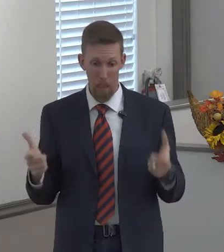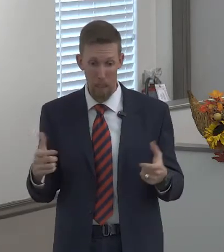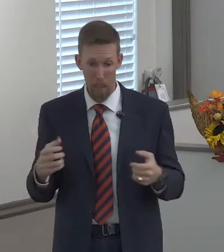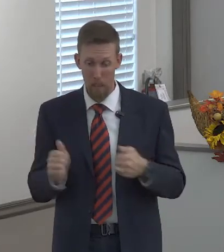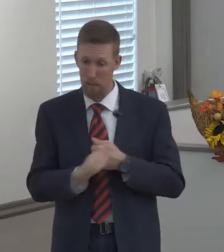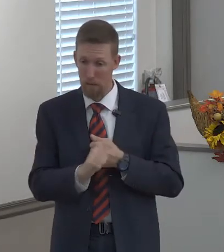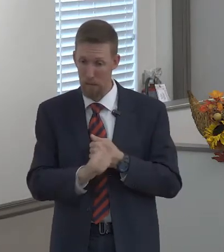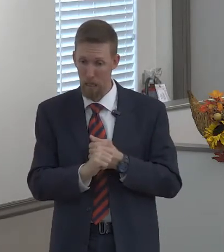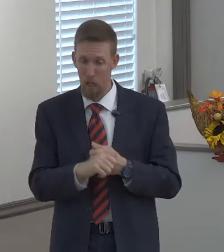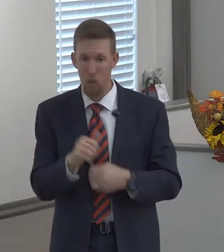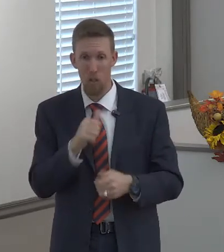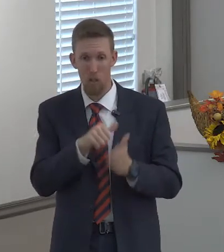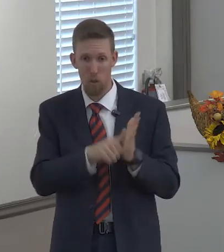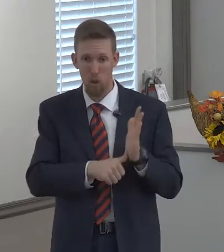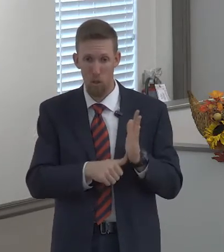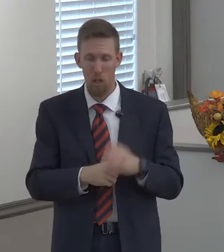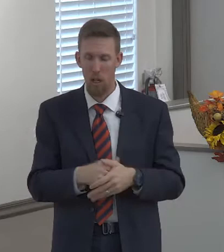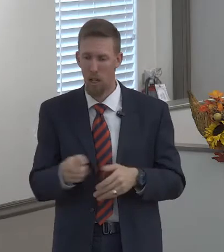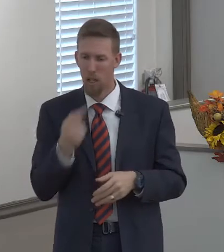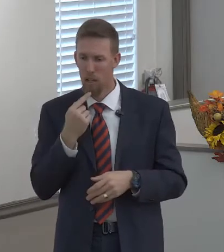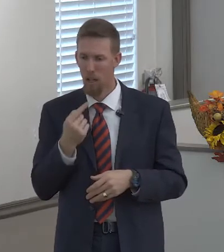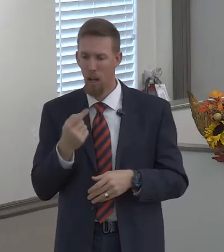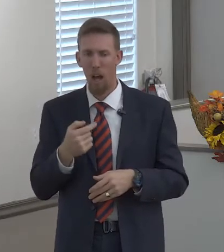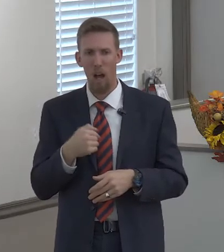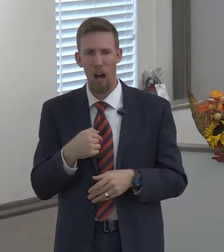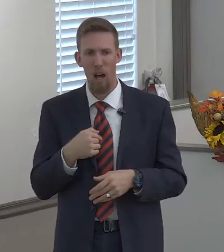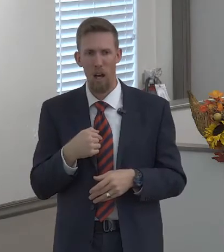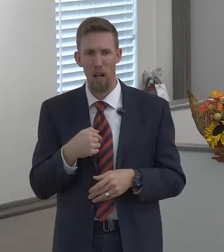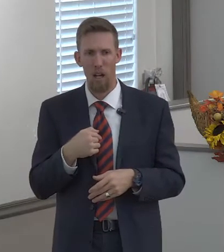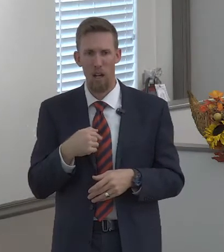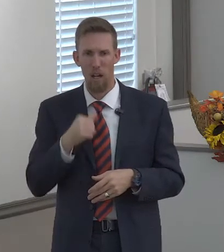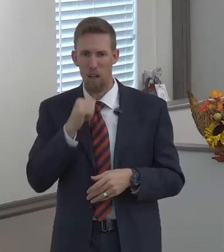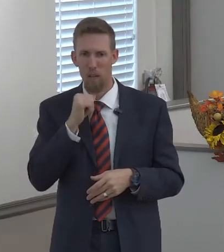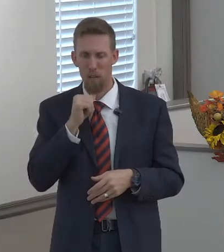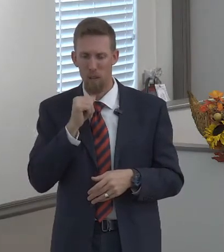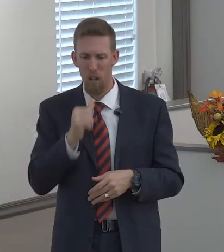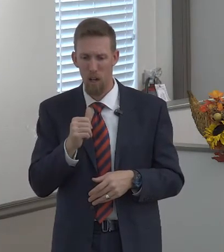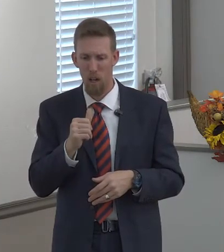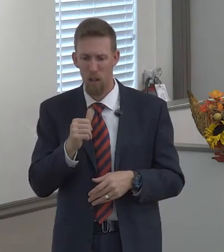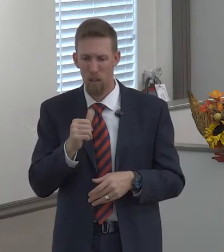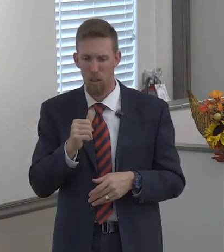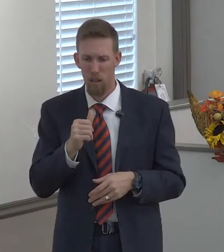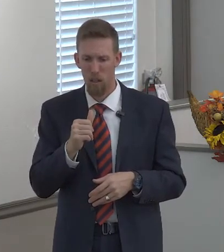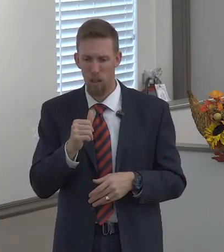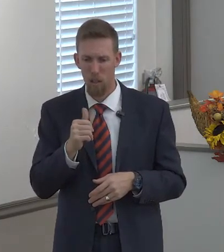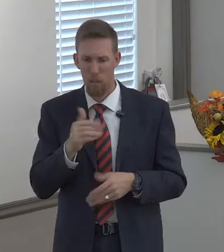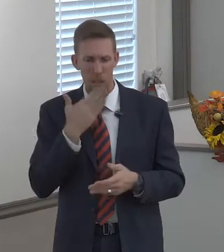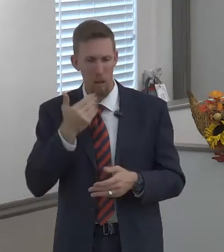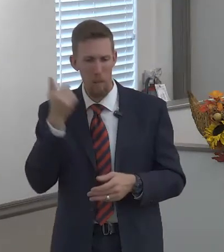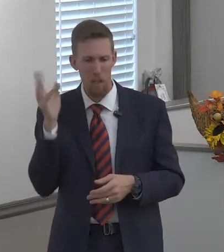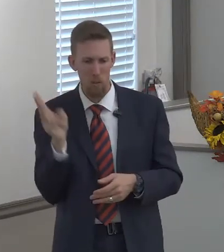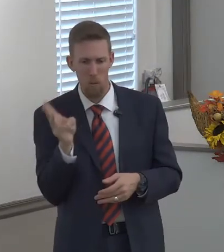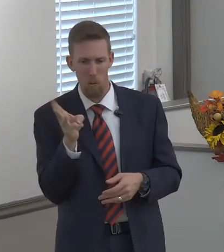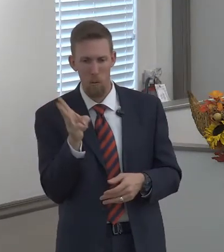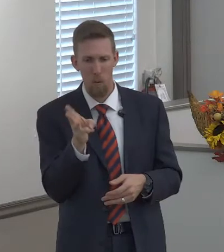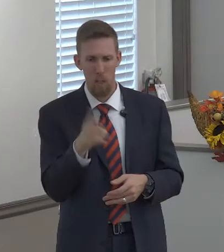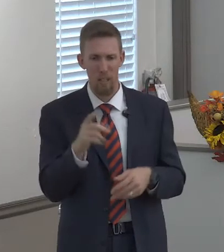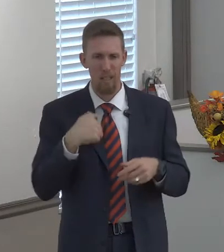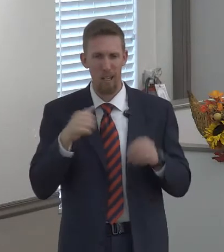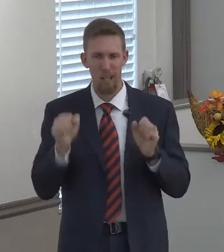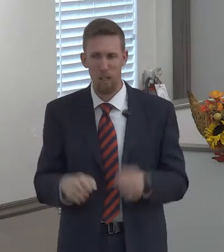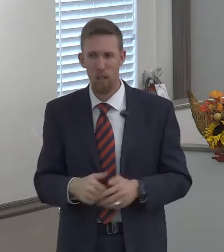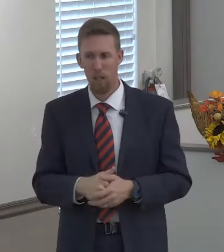night at Valley Baptist Church in Oswego, Illinois. How he did it? Only the strength of